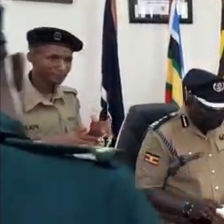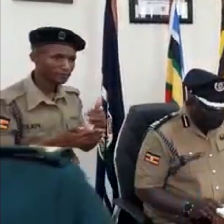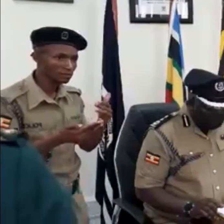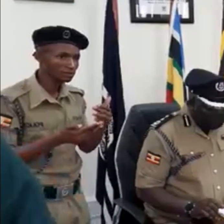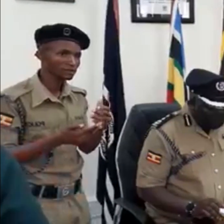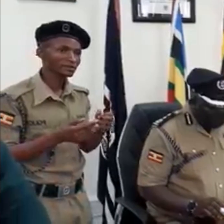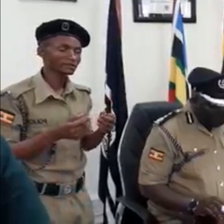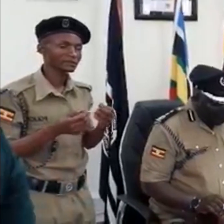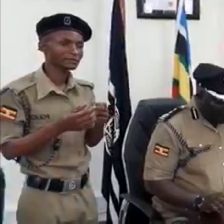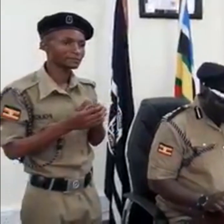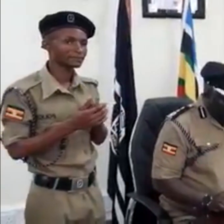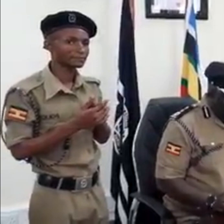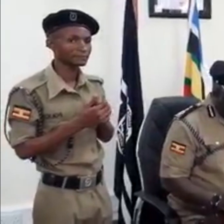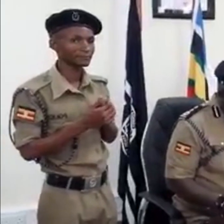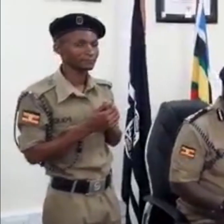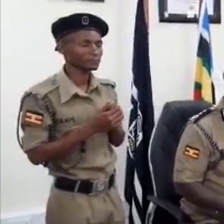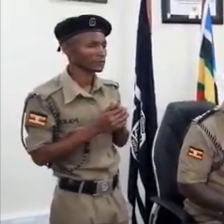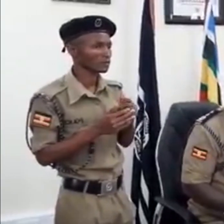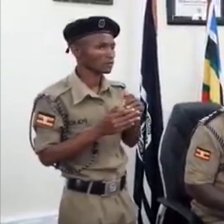towards